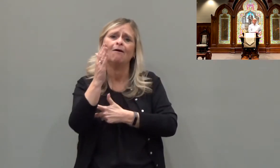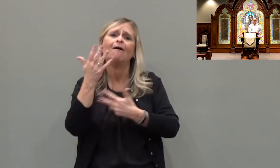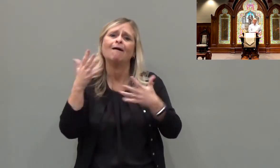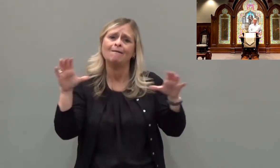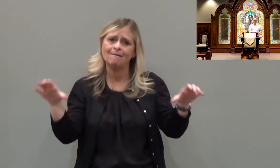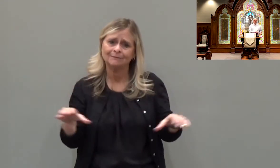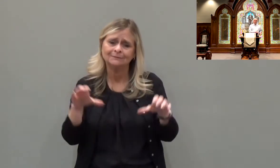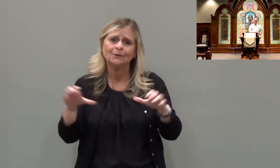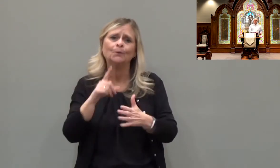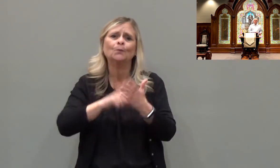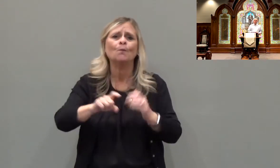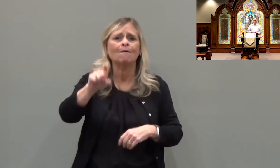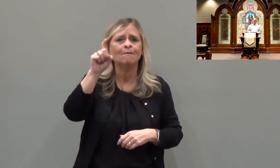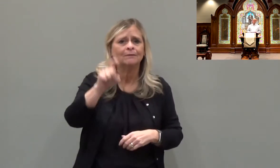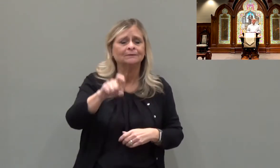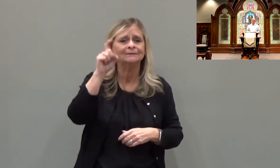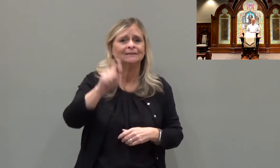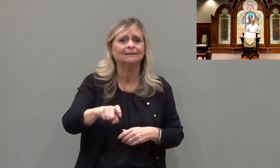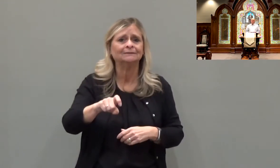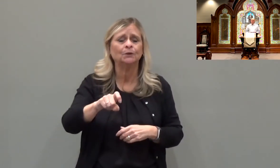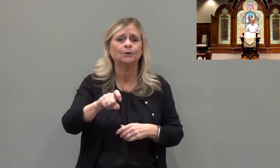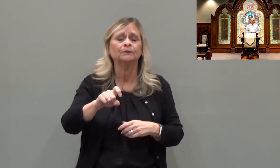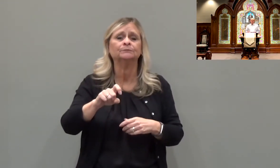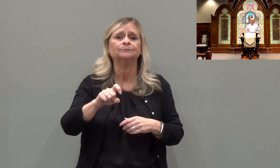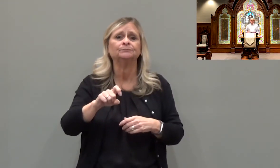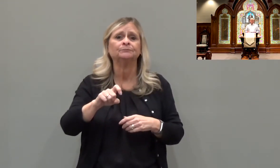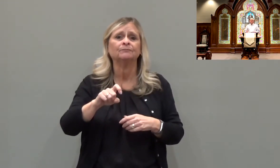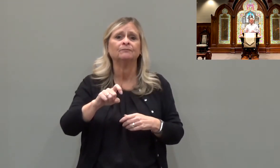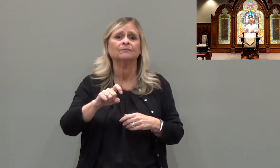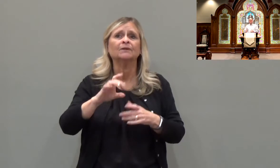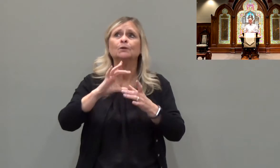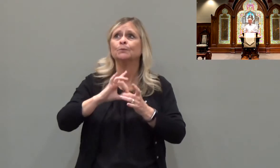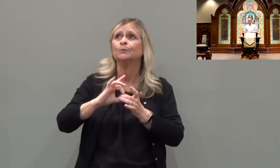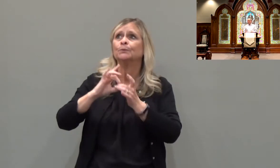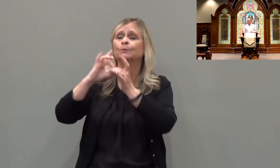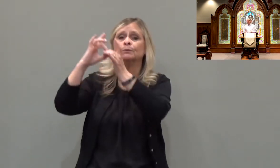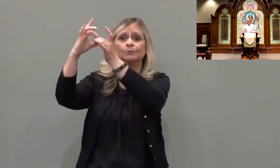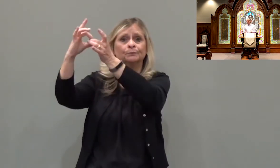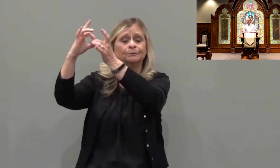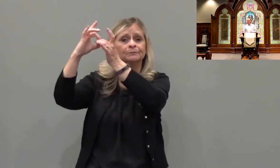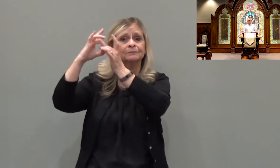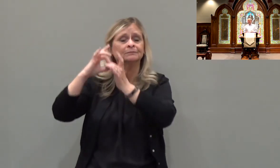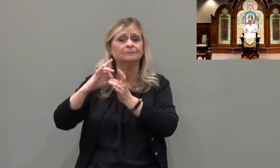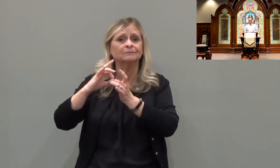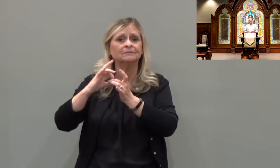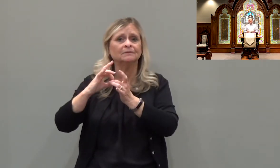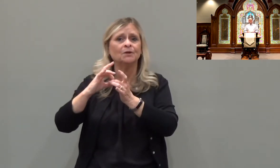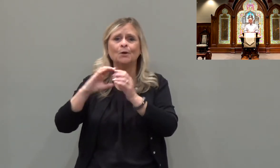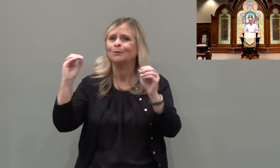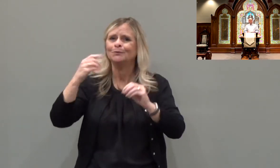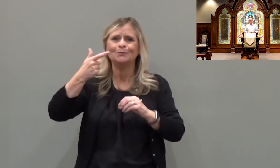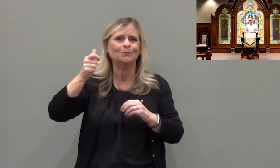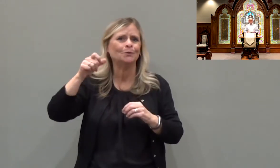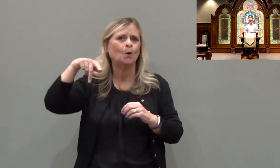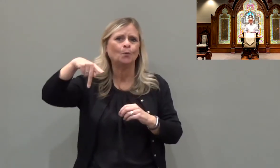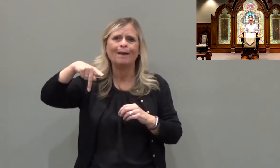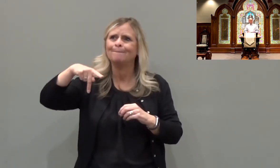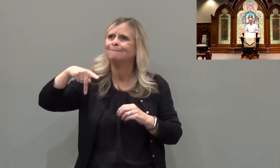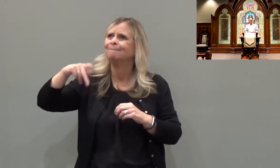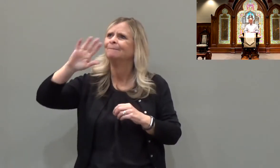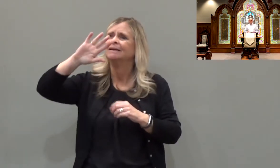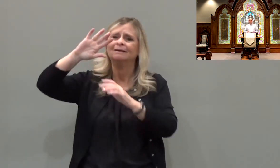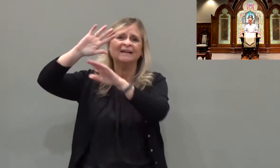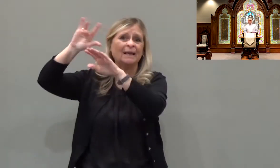is necessary to bridge the gap between himself and this broken